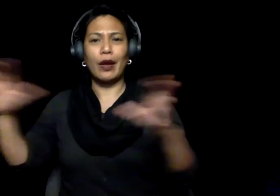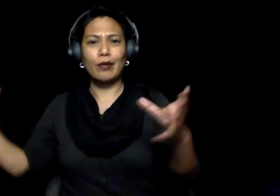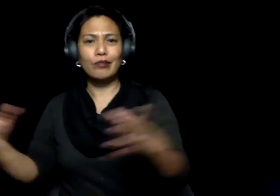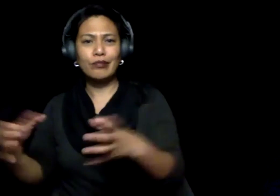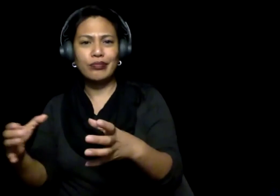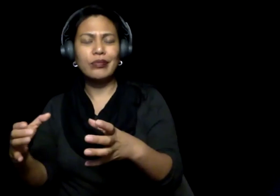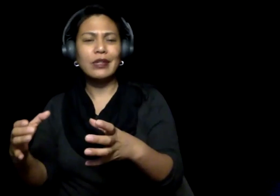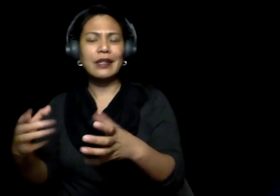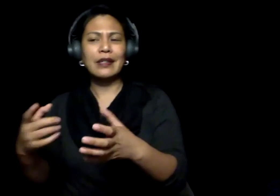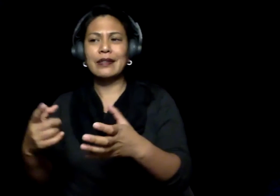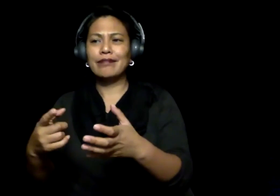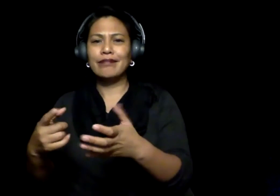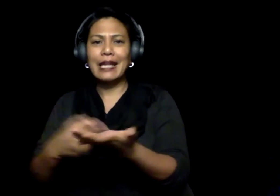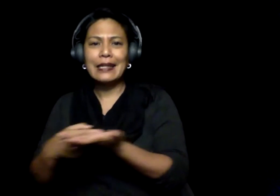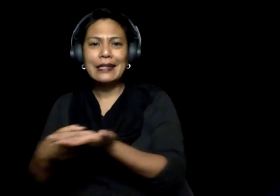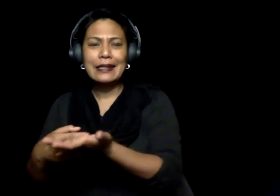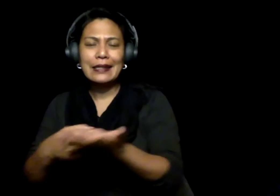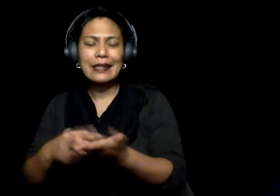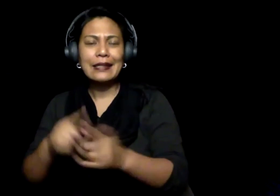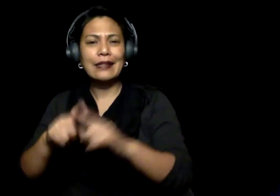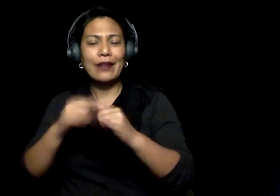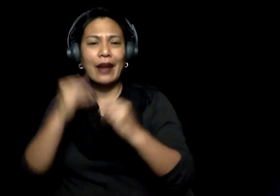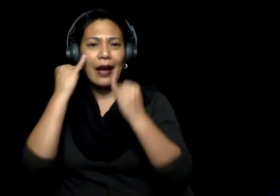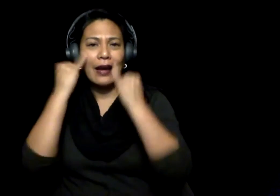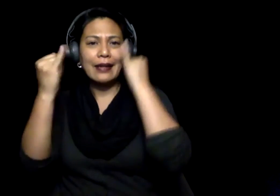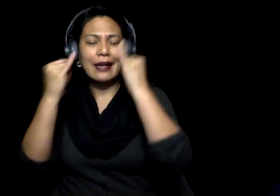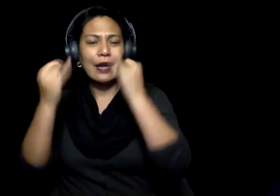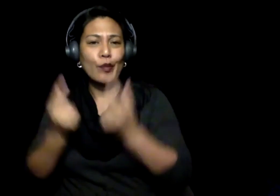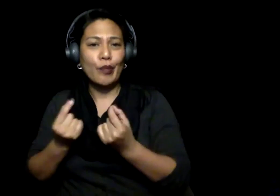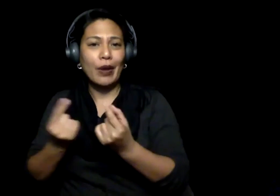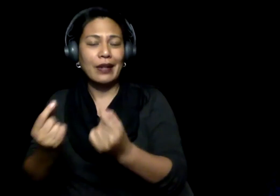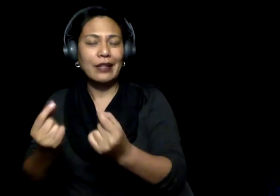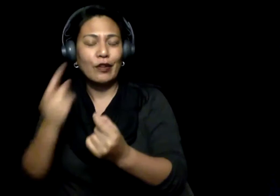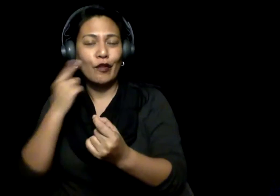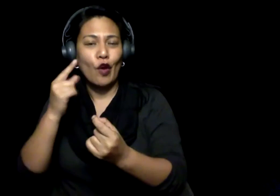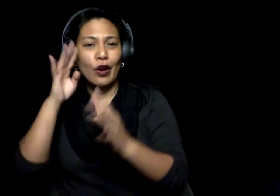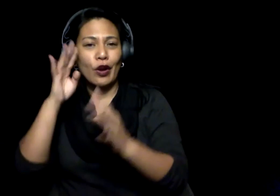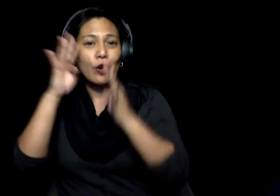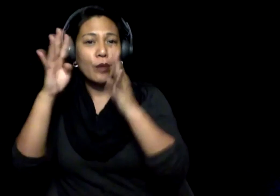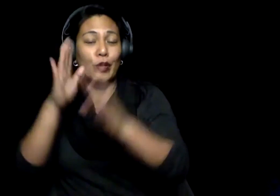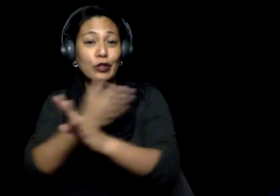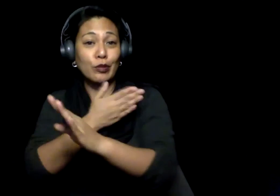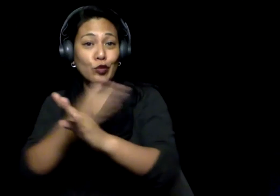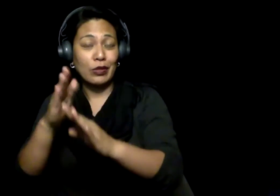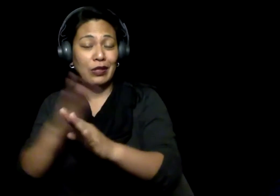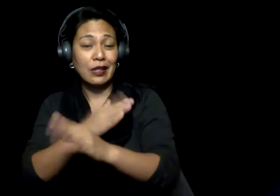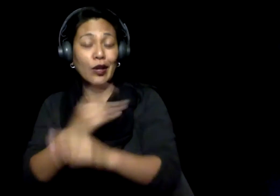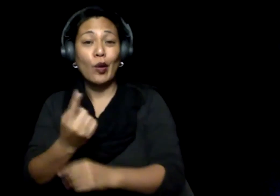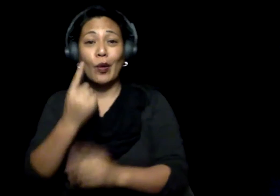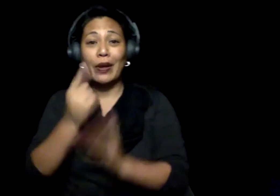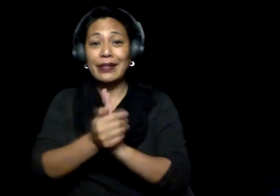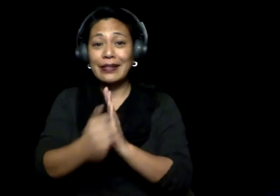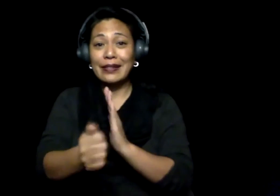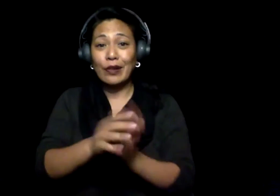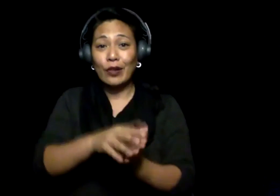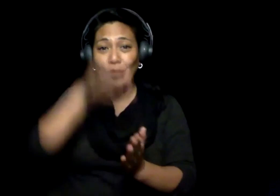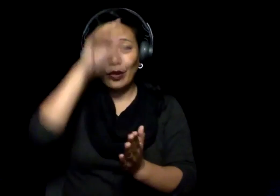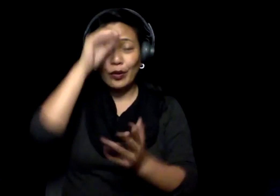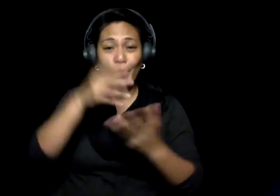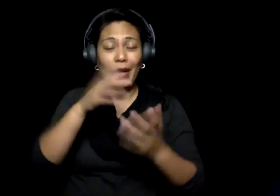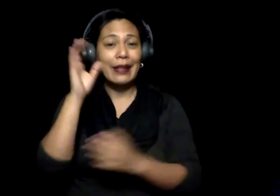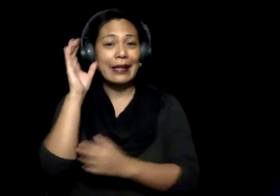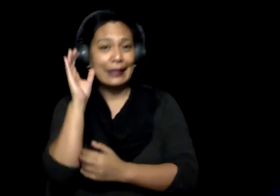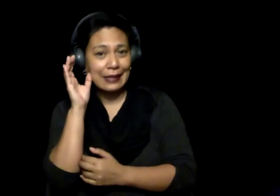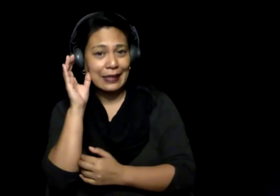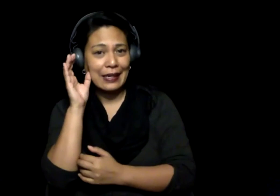to composition. One of the practices was listening. So they would learn how to sort of listen and then do these sort of